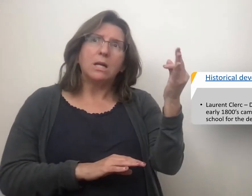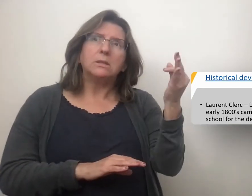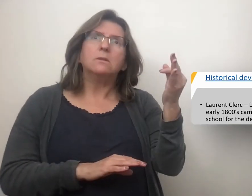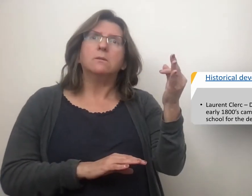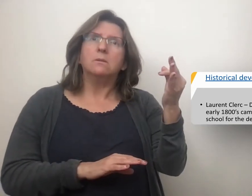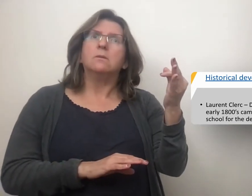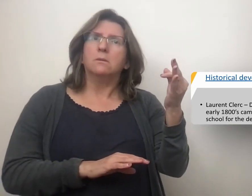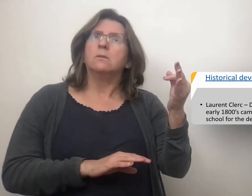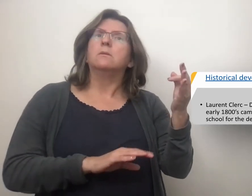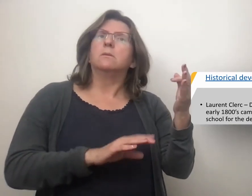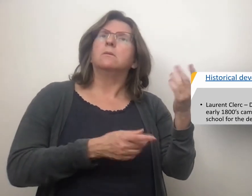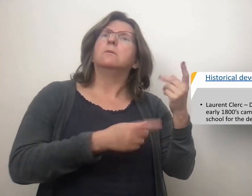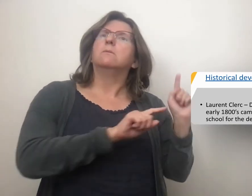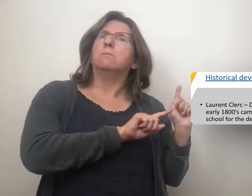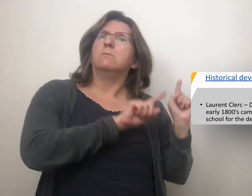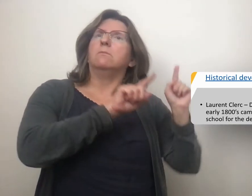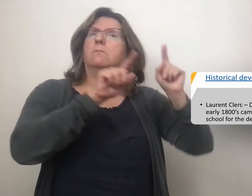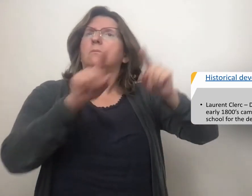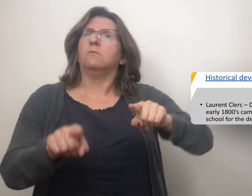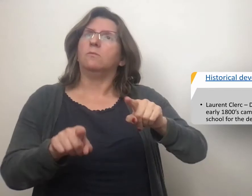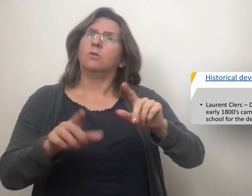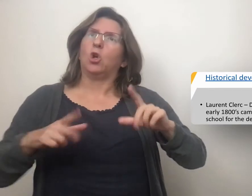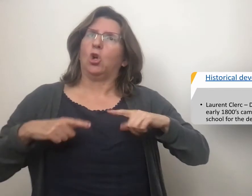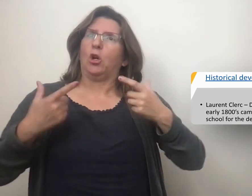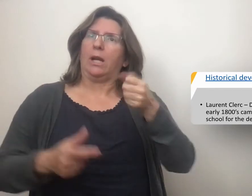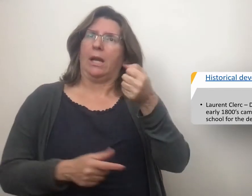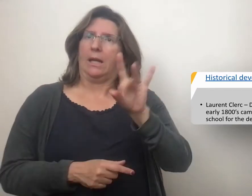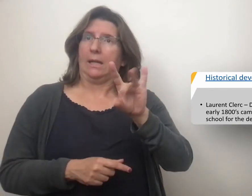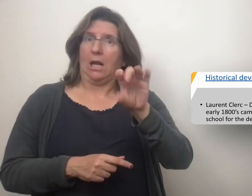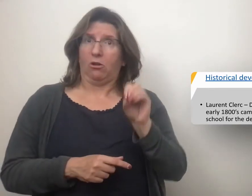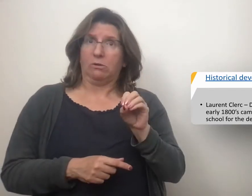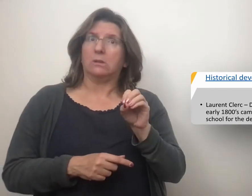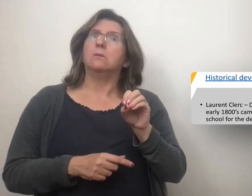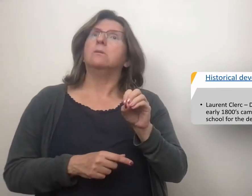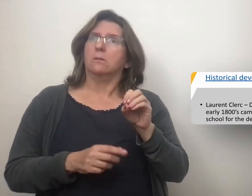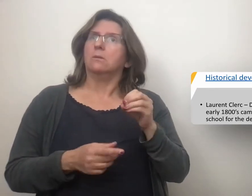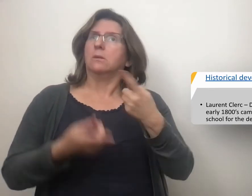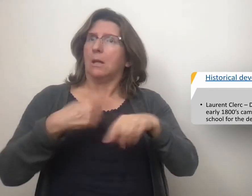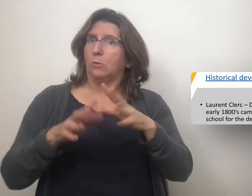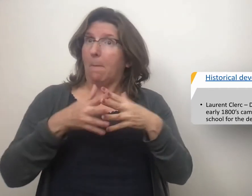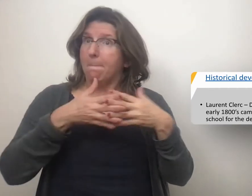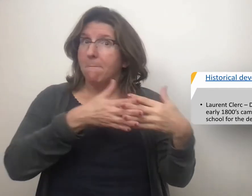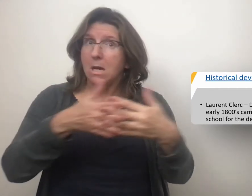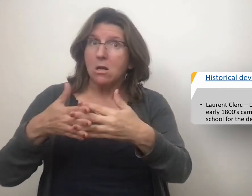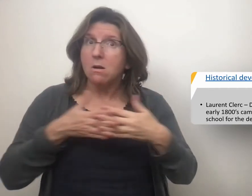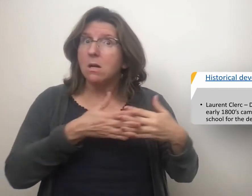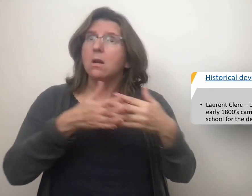Laurent Clerc was a deaf teacher at a school for the deaf in France. He was convinced to travel